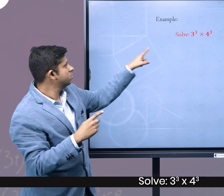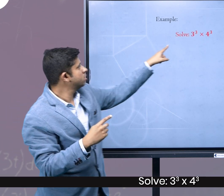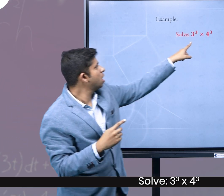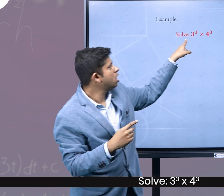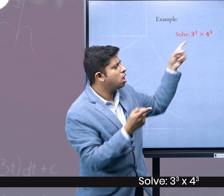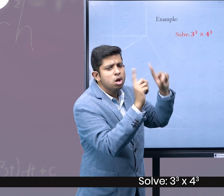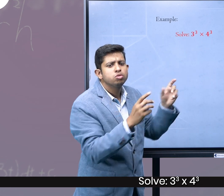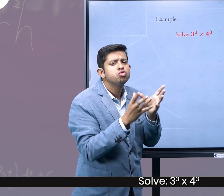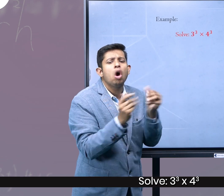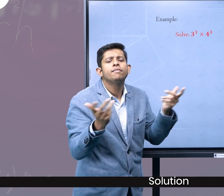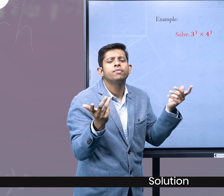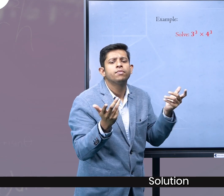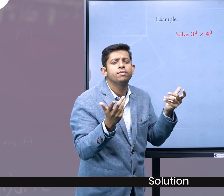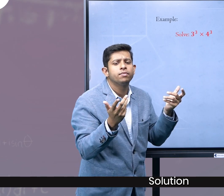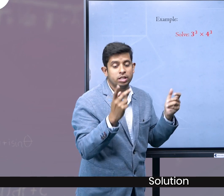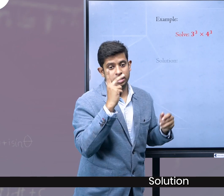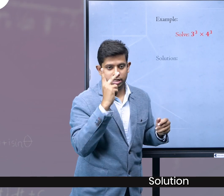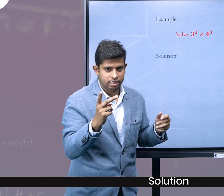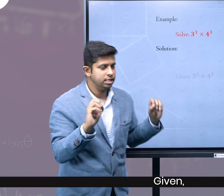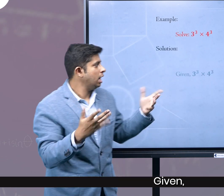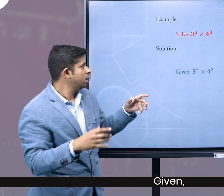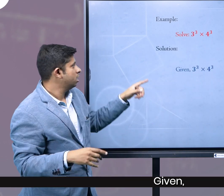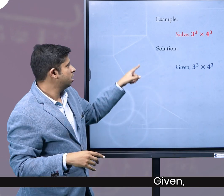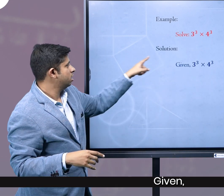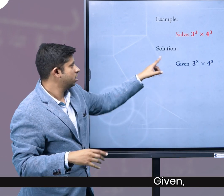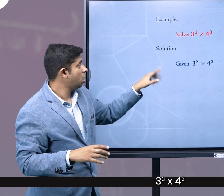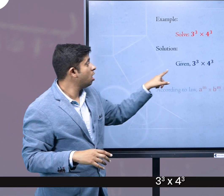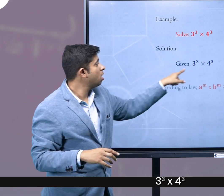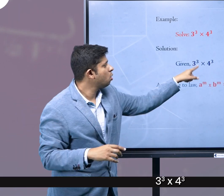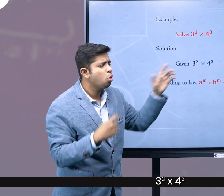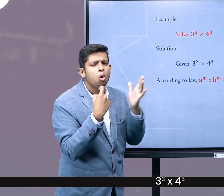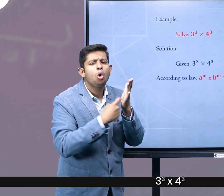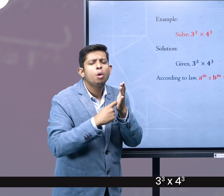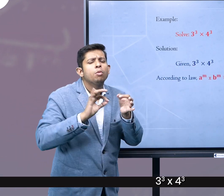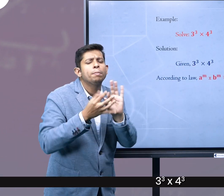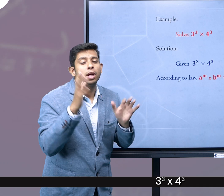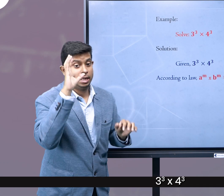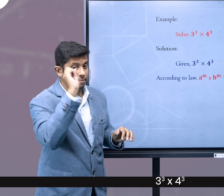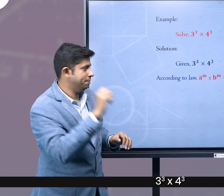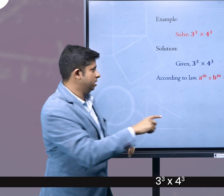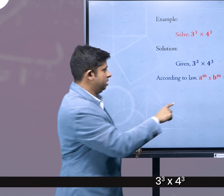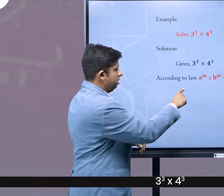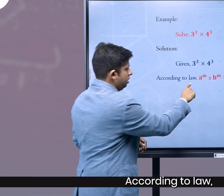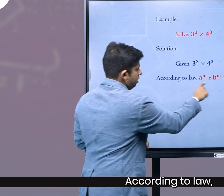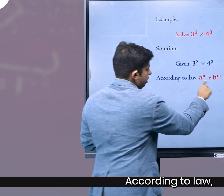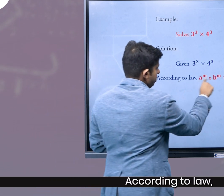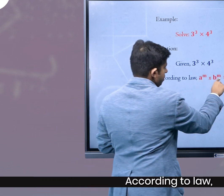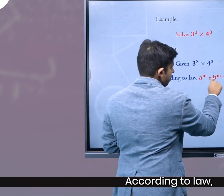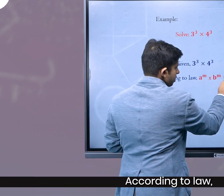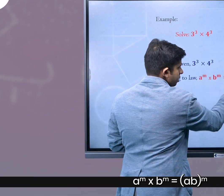3. Solution. Given 3 to the power of 3 into 4 to the power of 3. According to the law, a to the